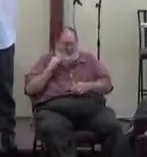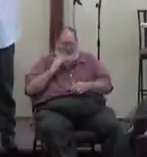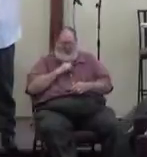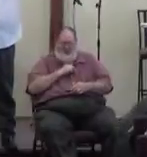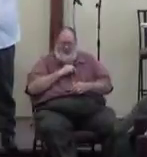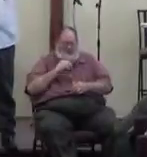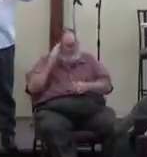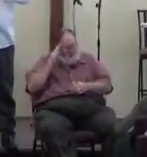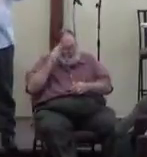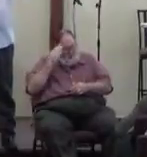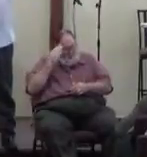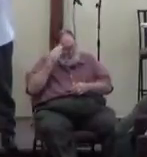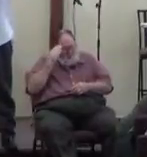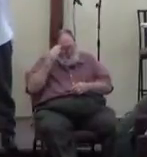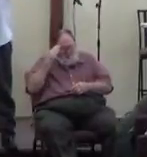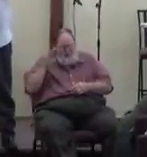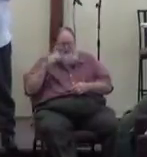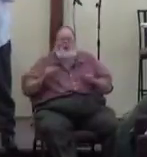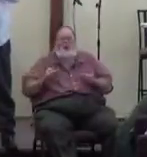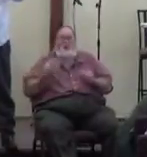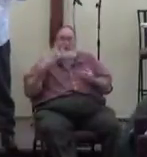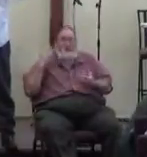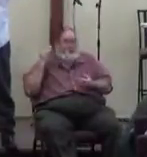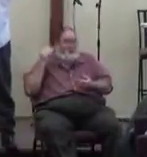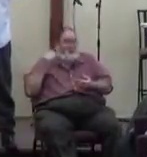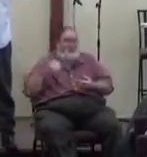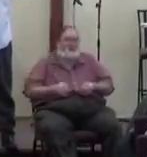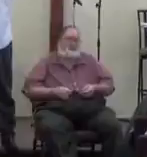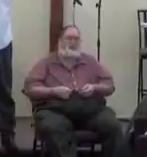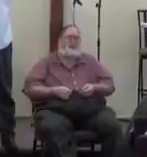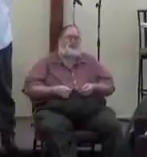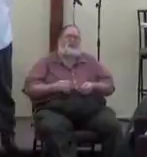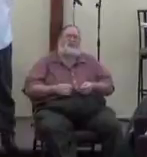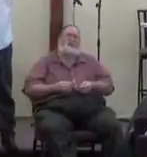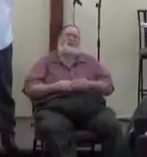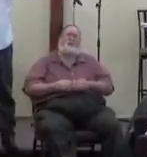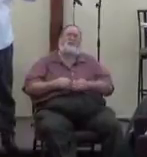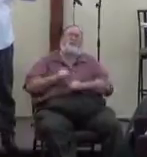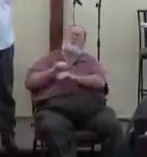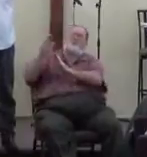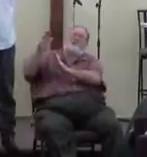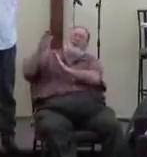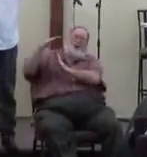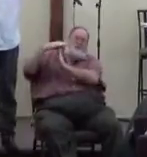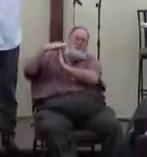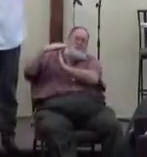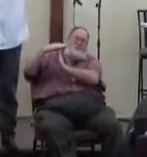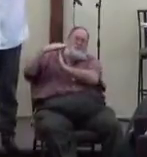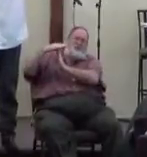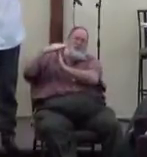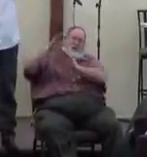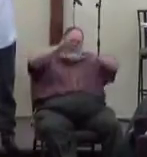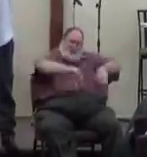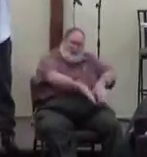are valleys and mountaintops, and it's really neat to have the peace of Jesus in our hearts because it takes